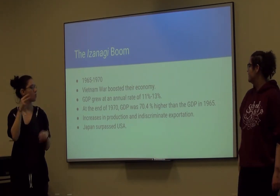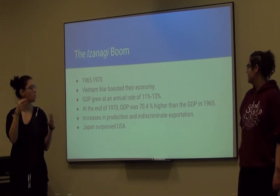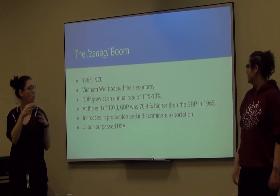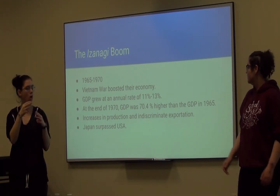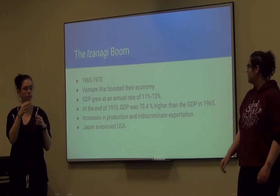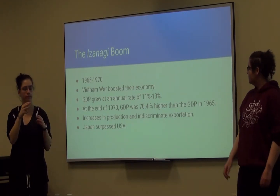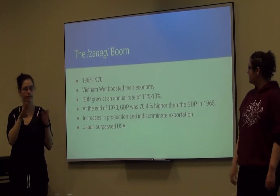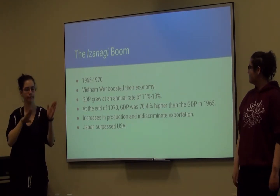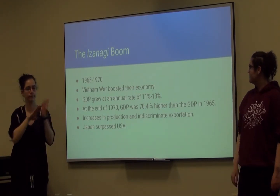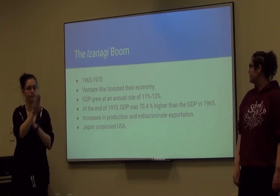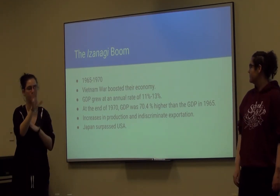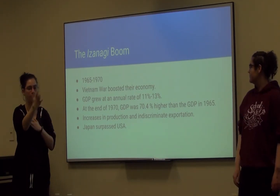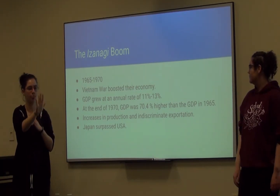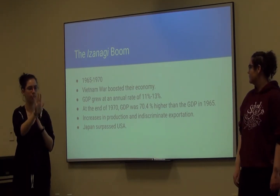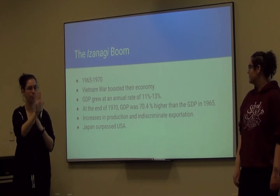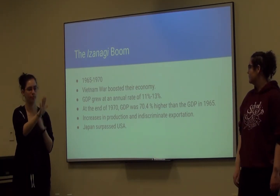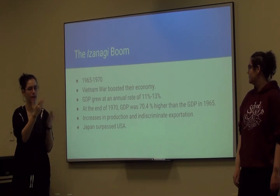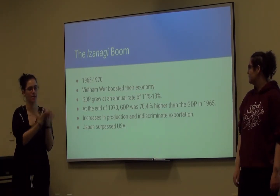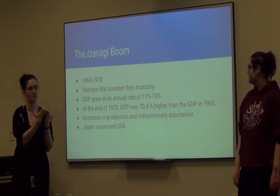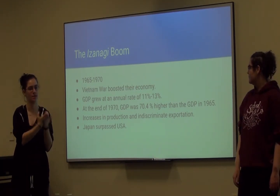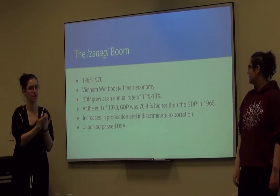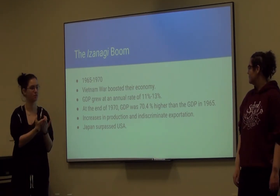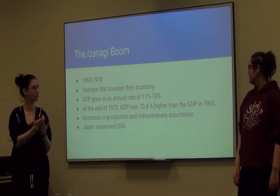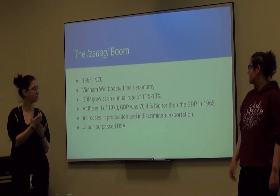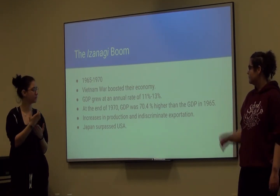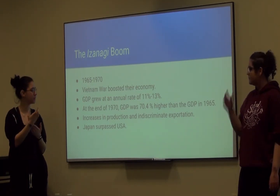The Vietnam War actually helped to boost their economy.